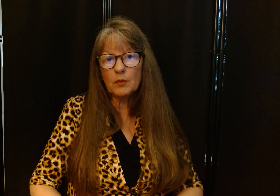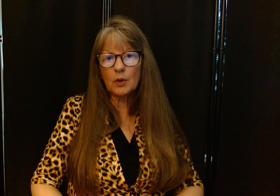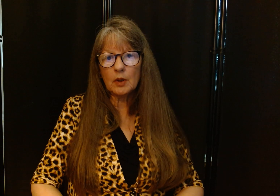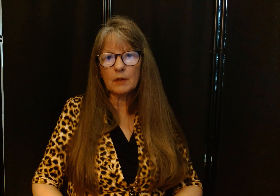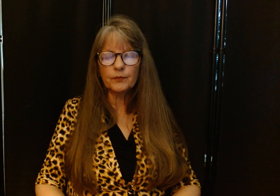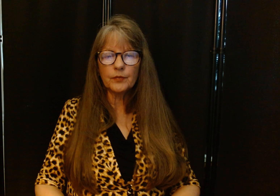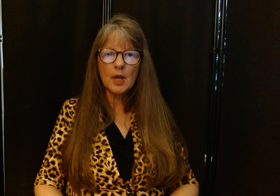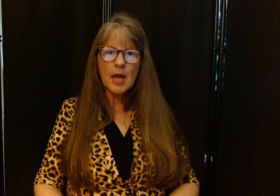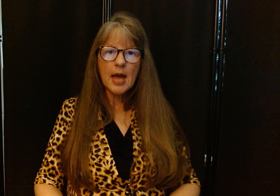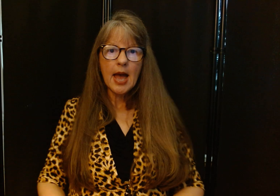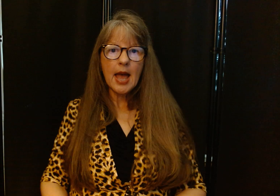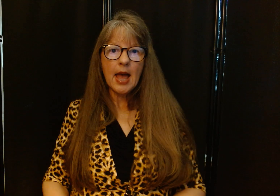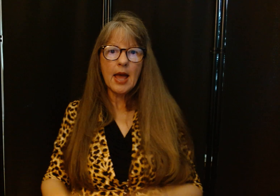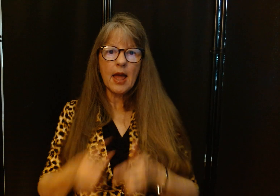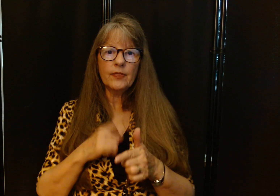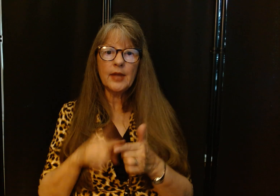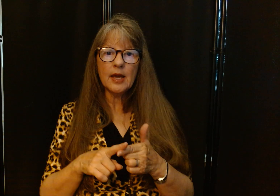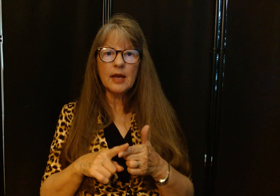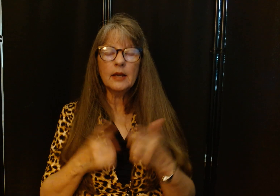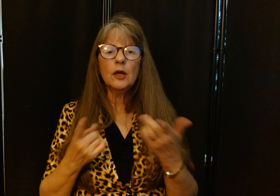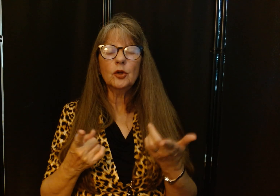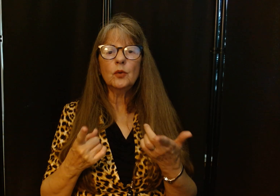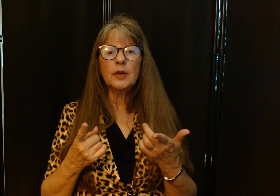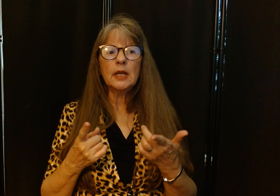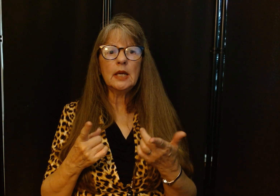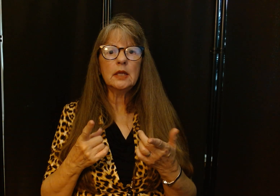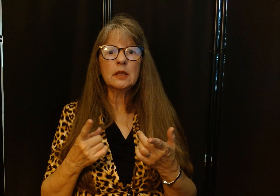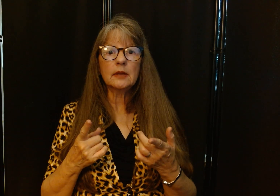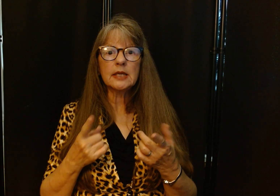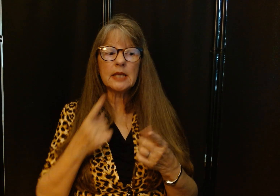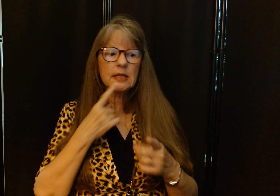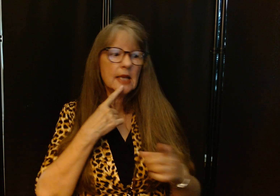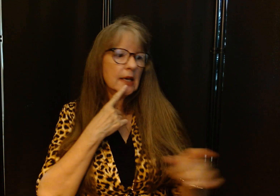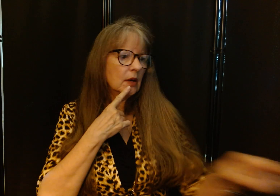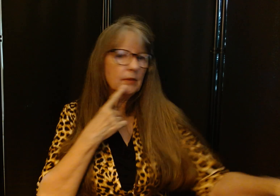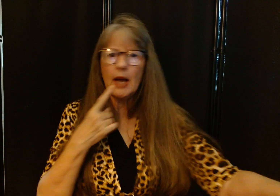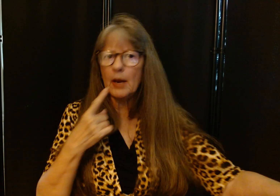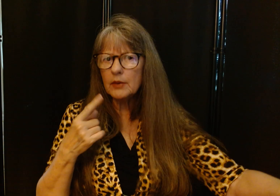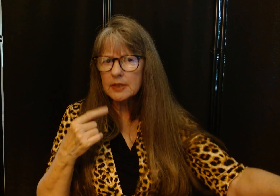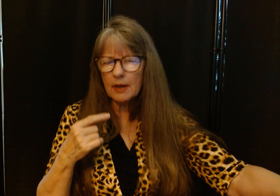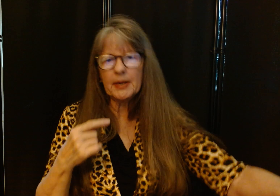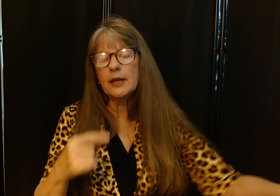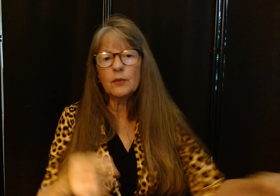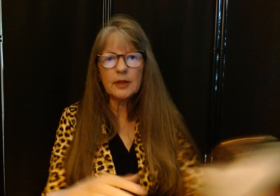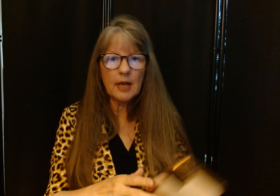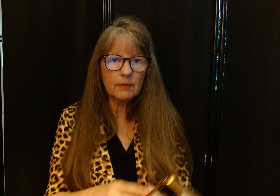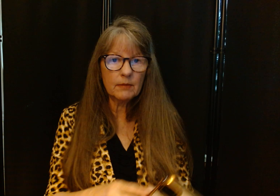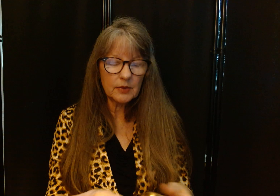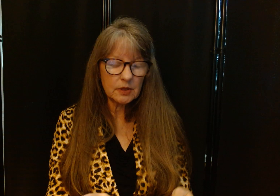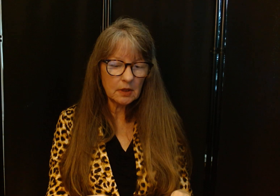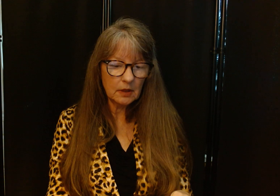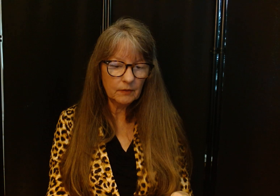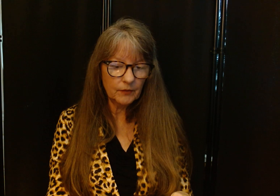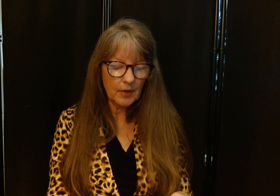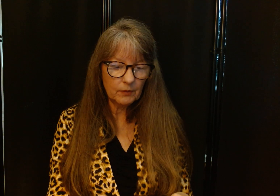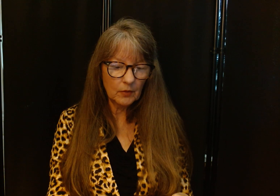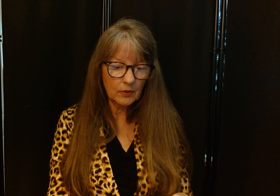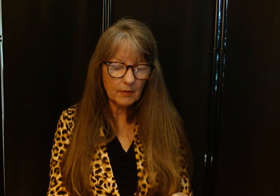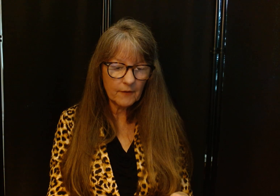work. And then you would need, they said that, I wrote it, I didn't write it down, but it was, I wrote it on my